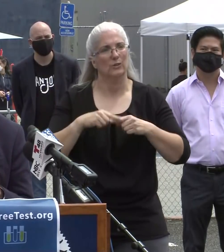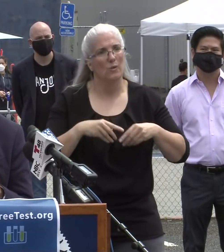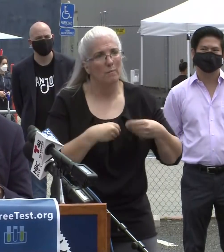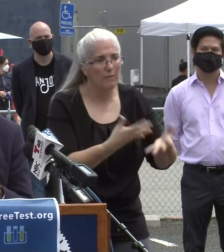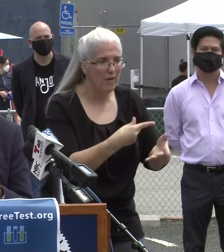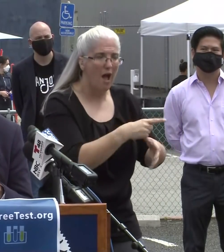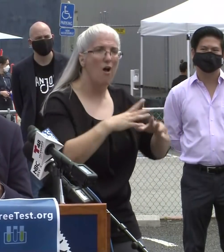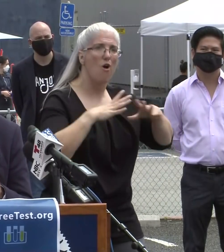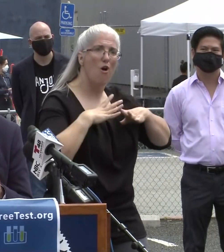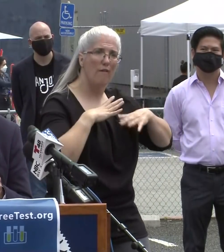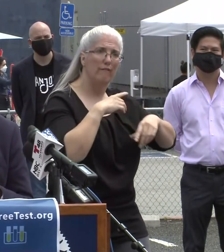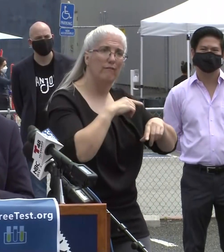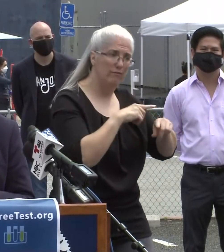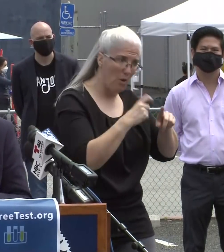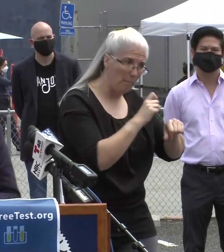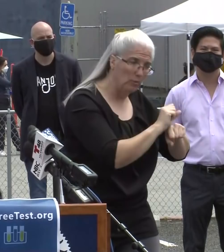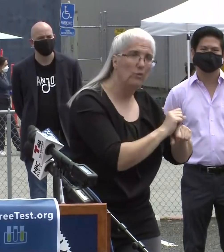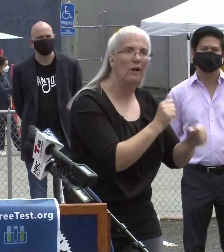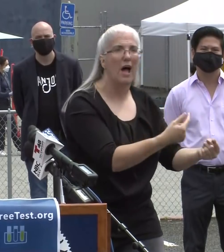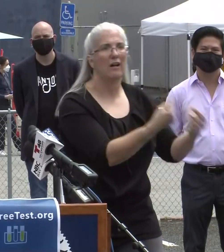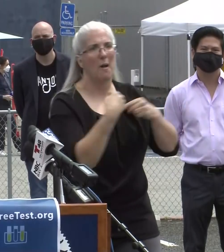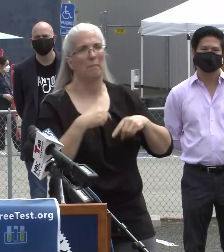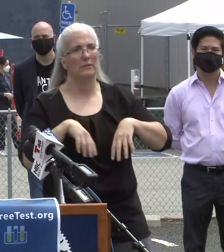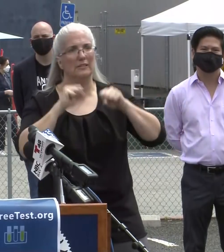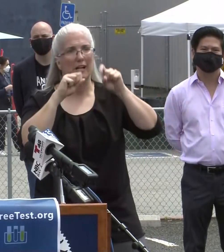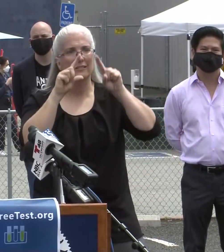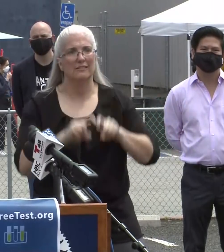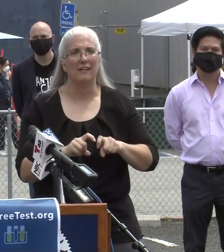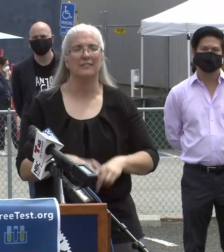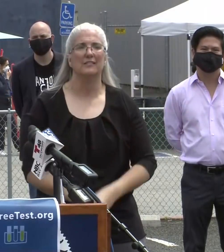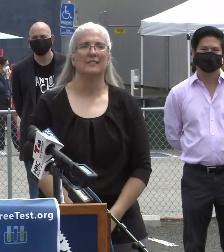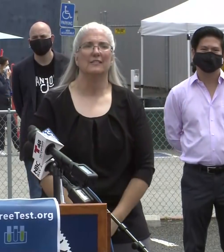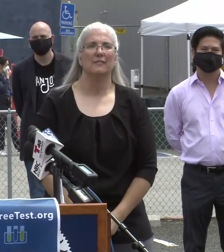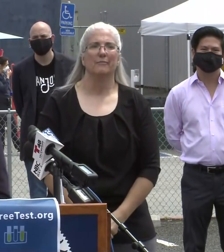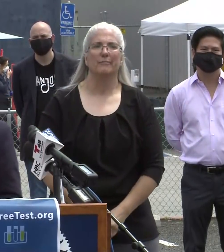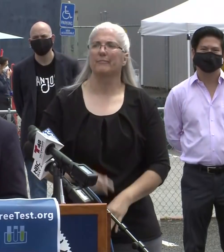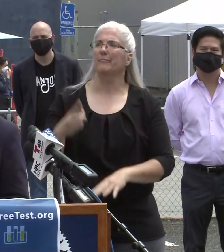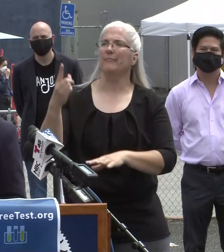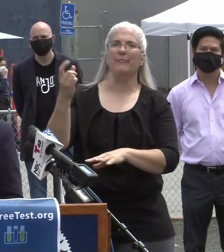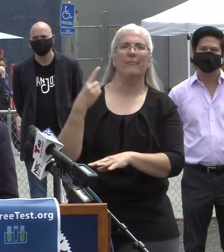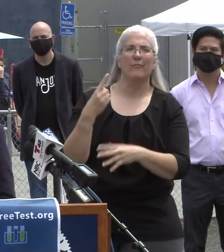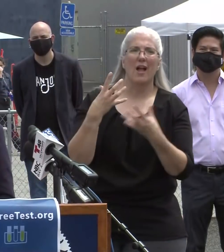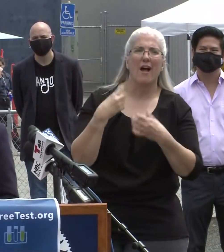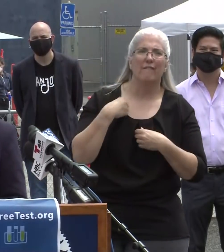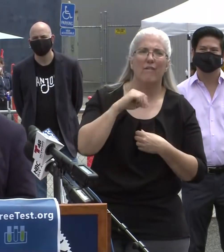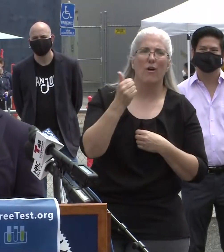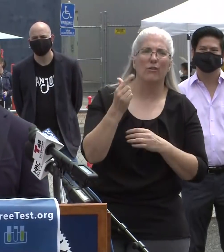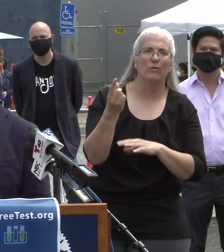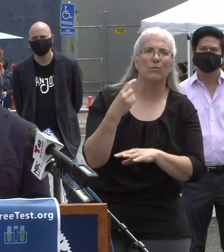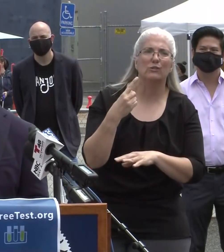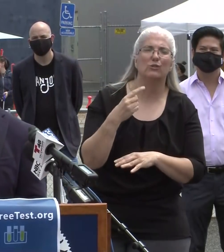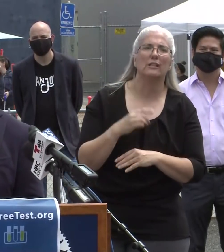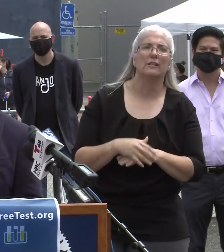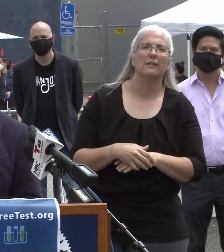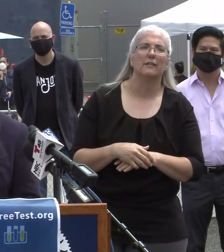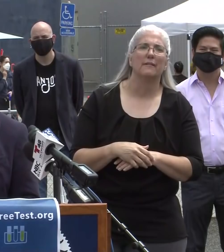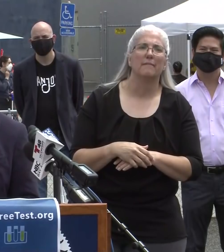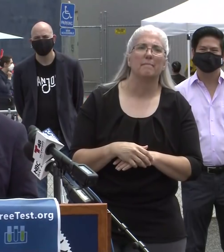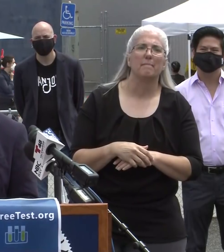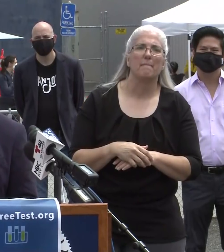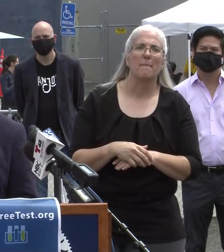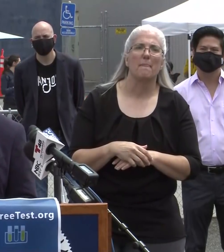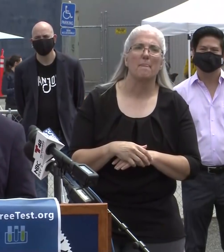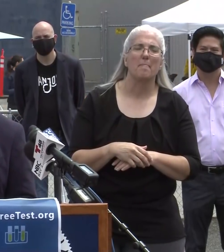those workers to go and get testing. Marty, should people kind of brace themselves for an increase in numbers that they might hear as the